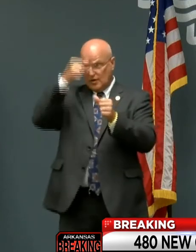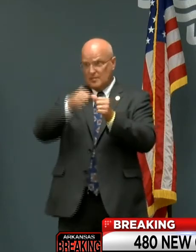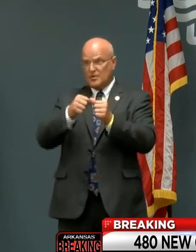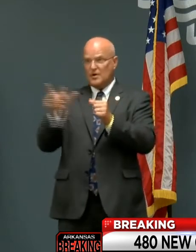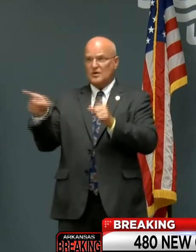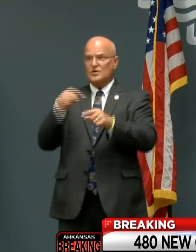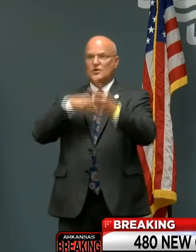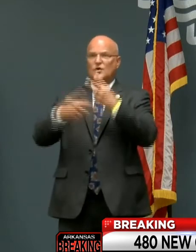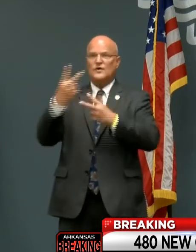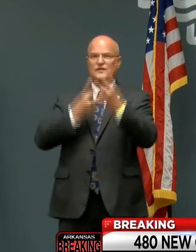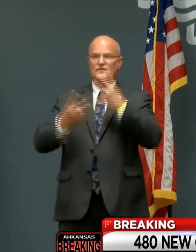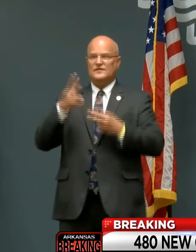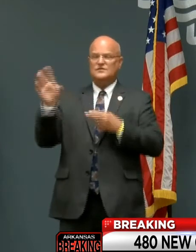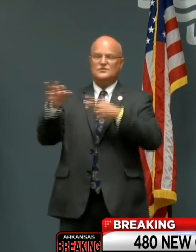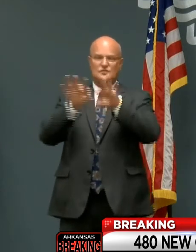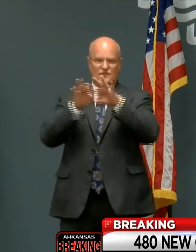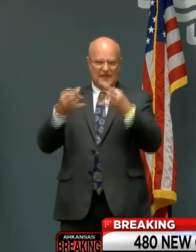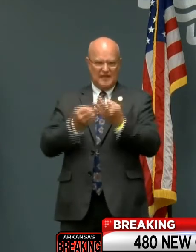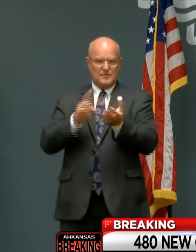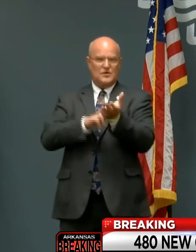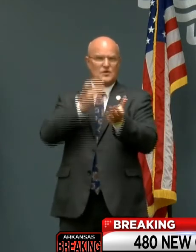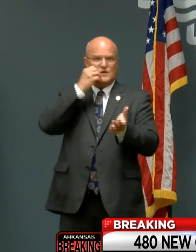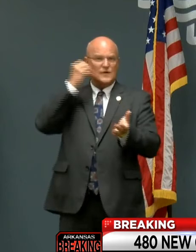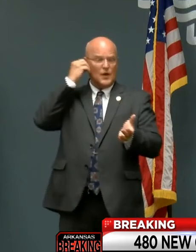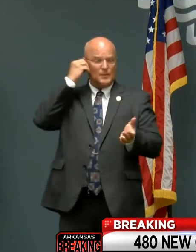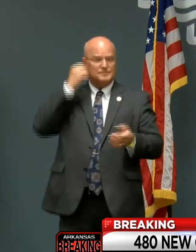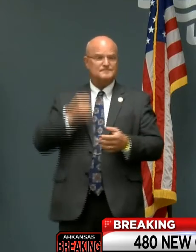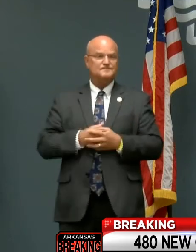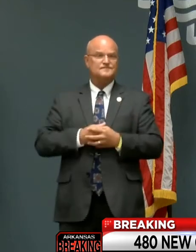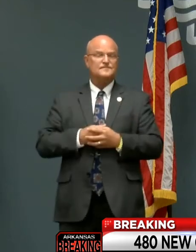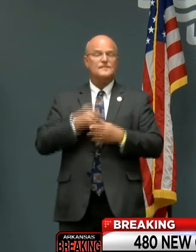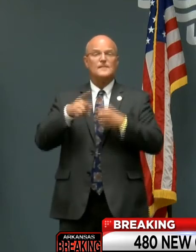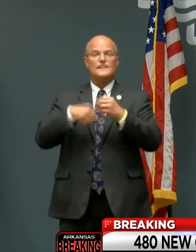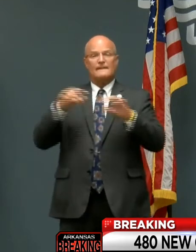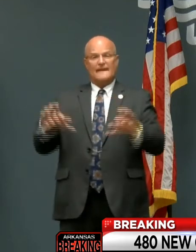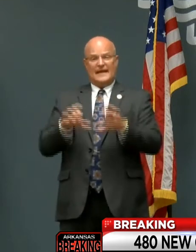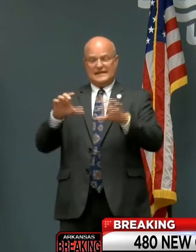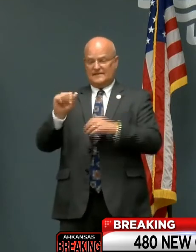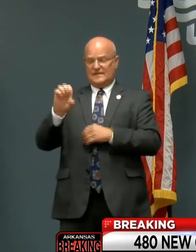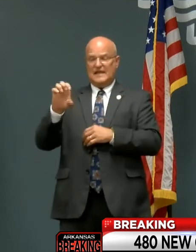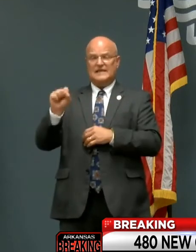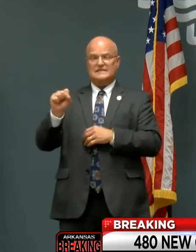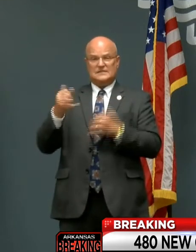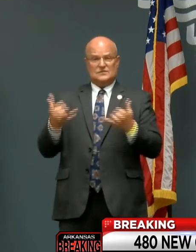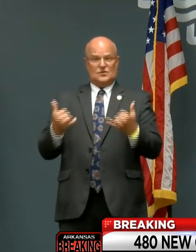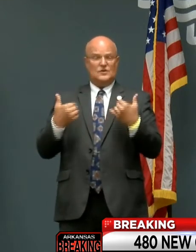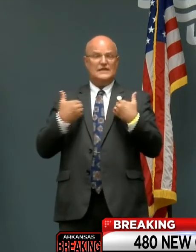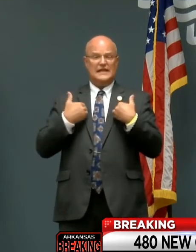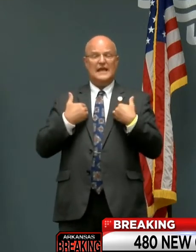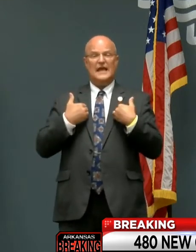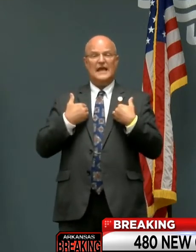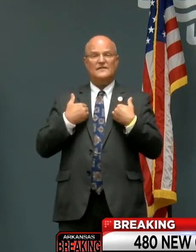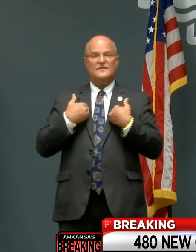you go and you visit your relatives in a nursing home. With regard to active cases, we currently have